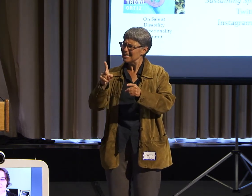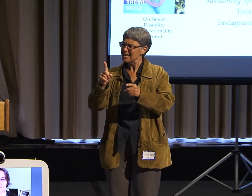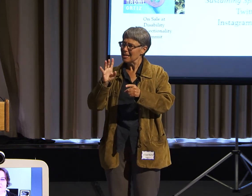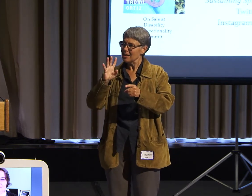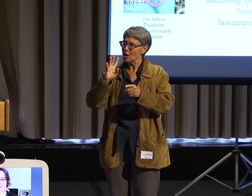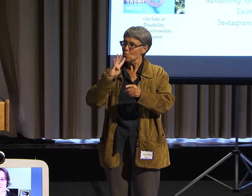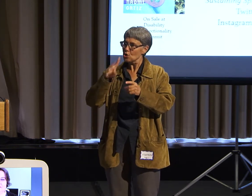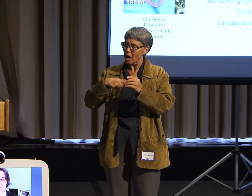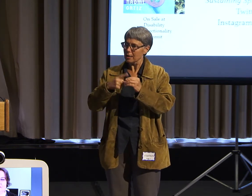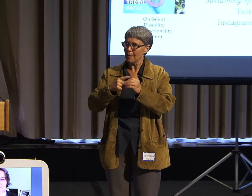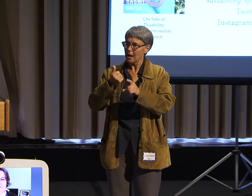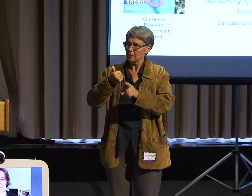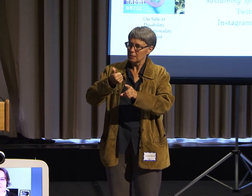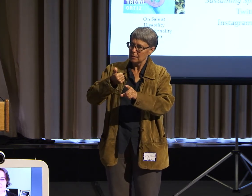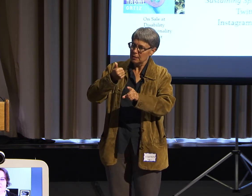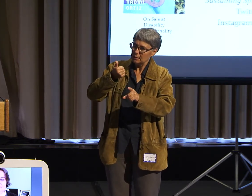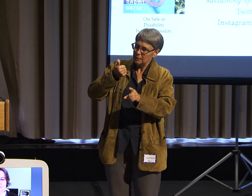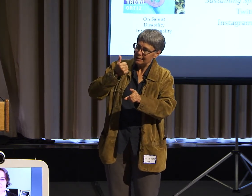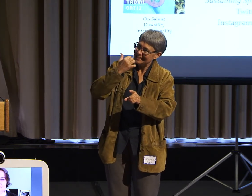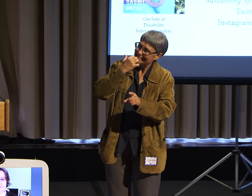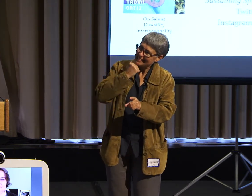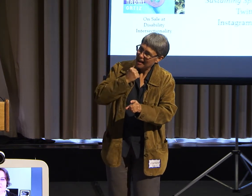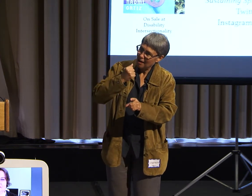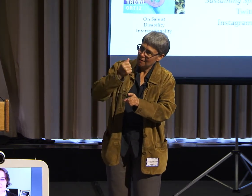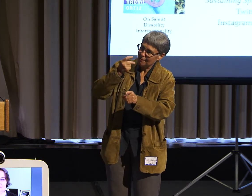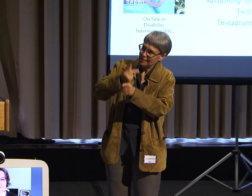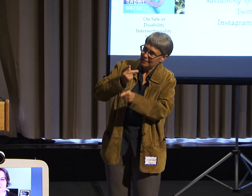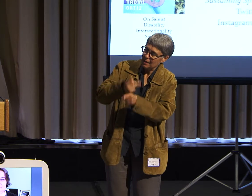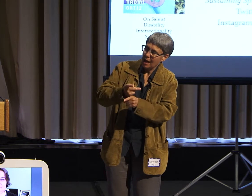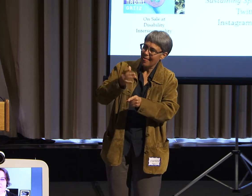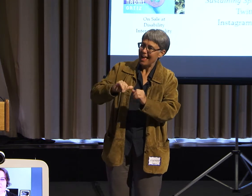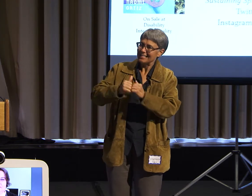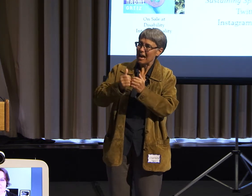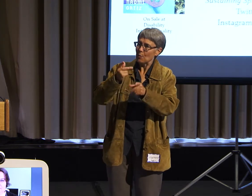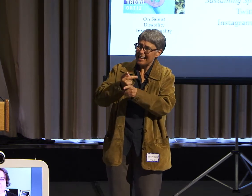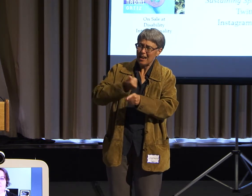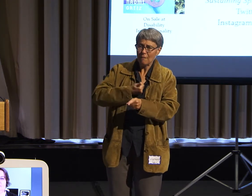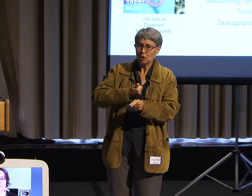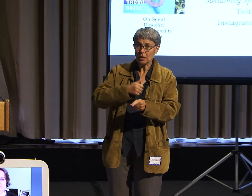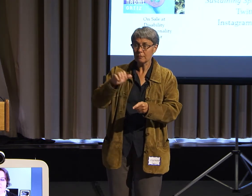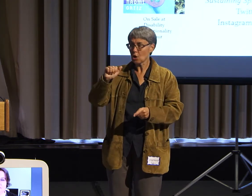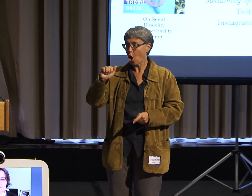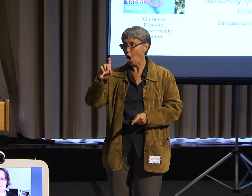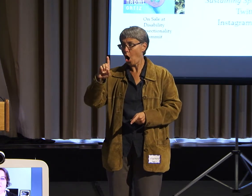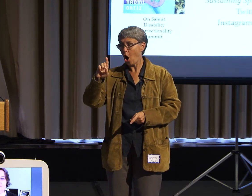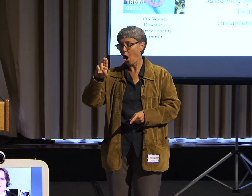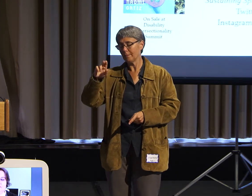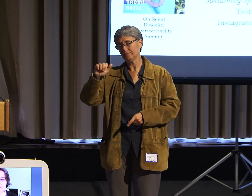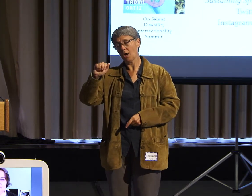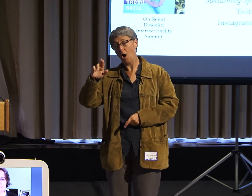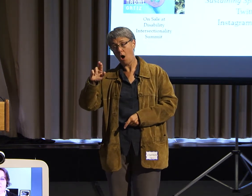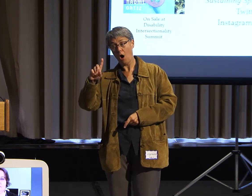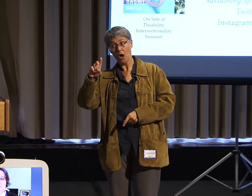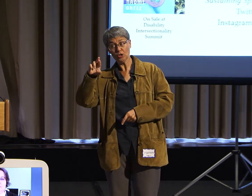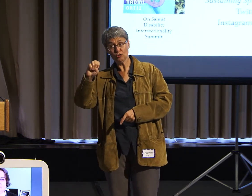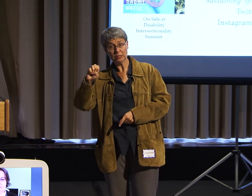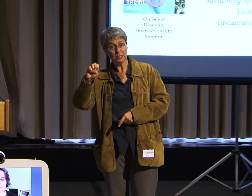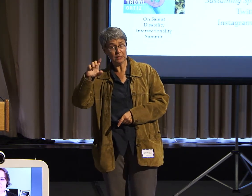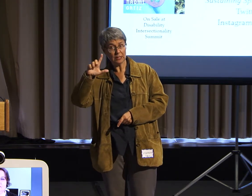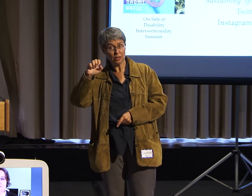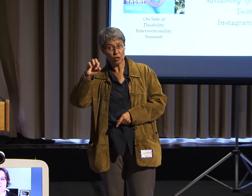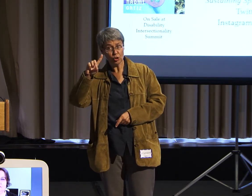with, like, oh, self-care is really important. Remember to take time for yourself. Remember to make time for family and friends. Remember that like it's not the end of the world